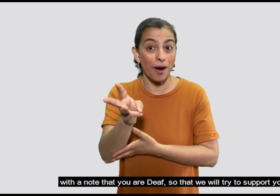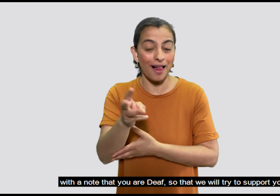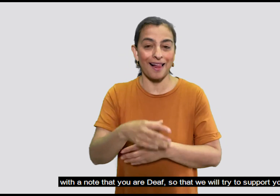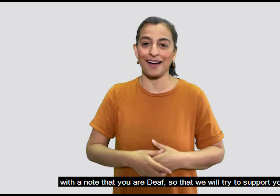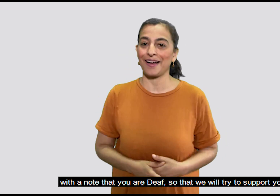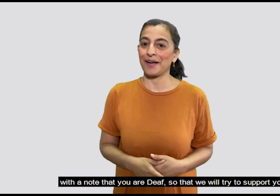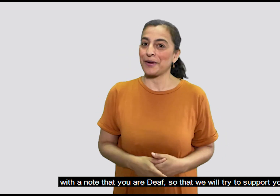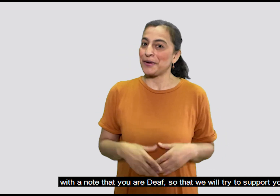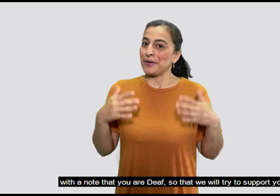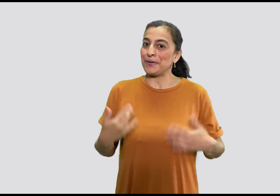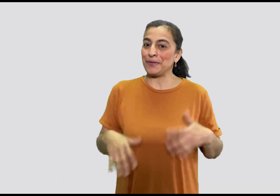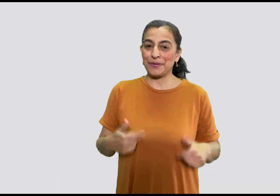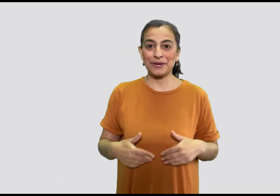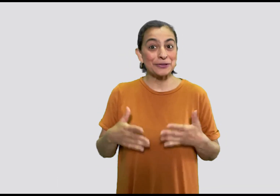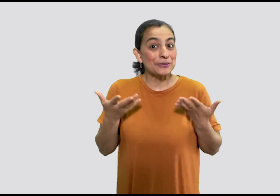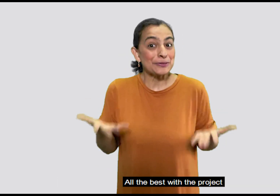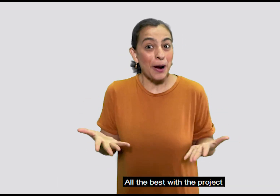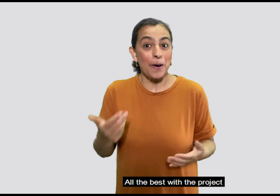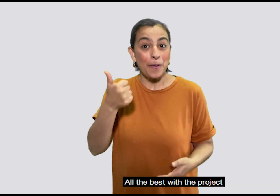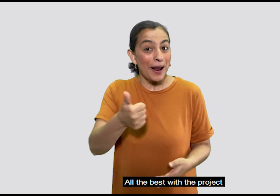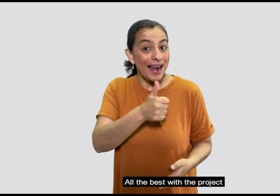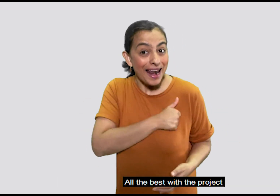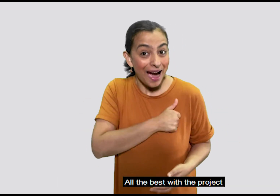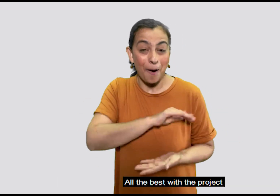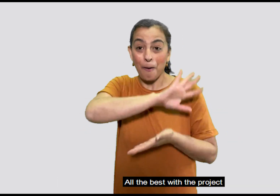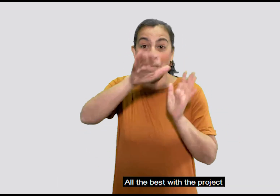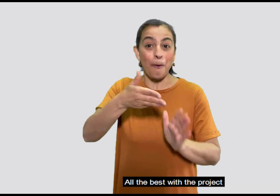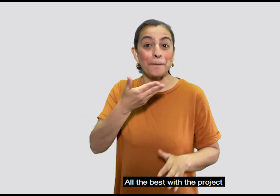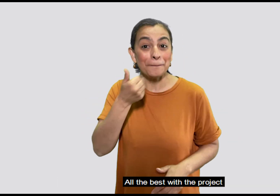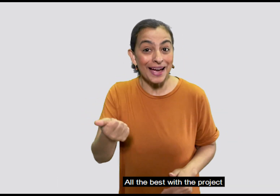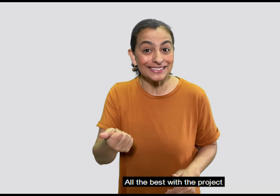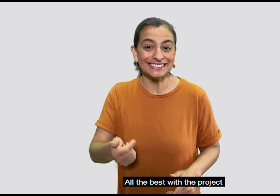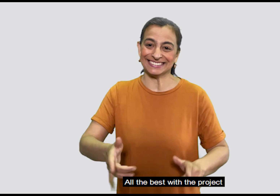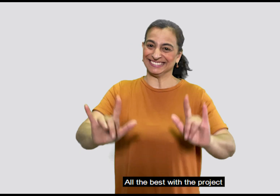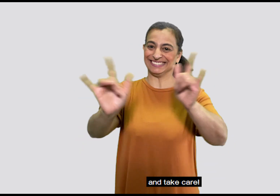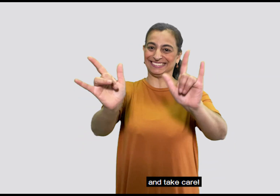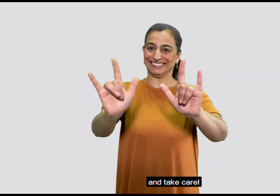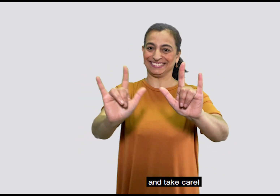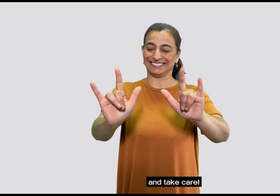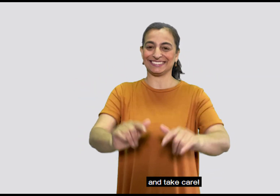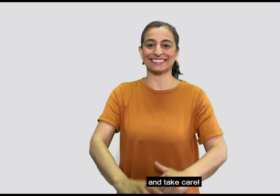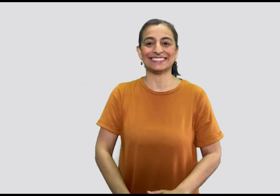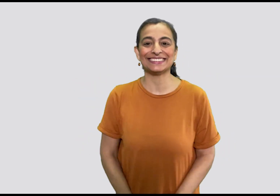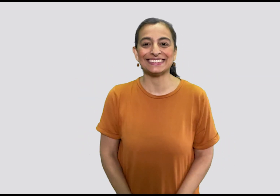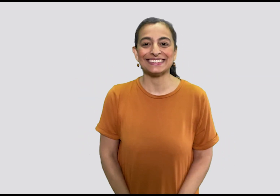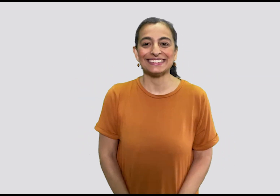so that we can try to support you. All the best with this project and take care.